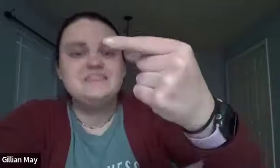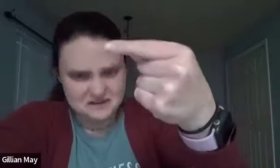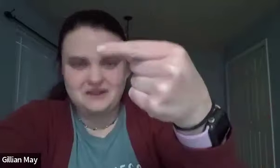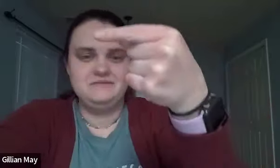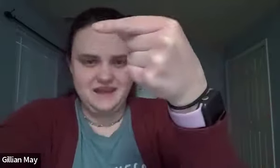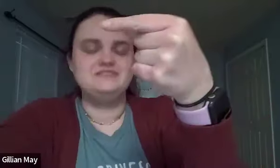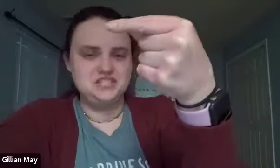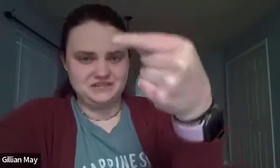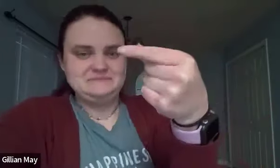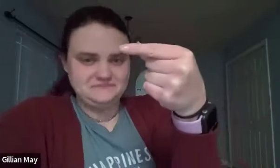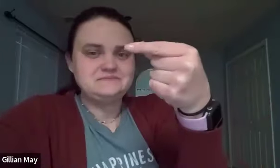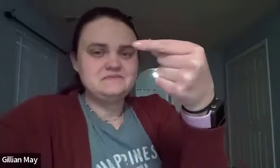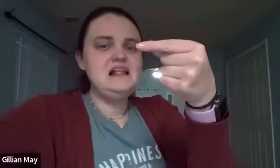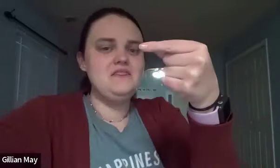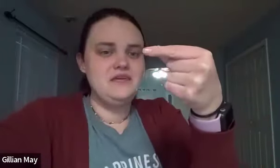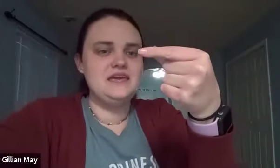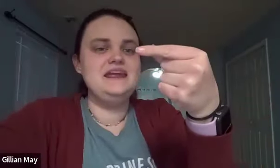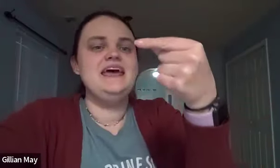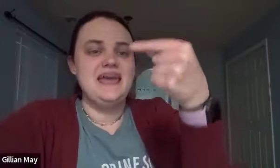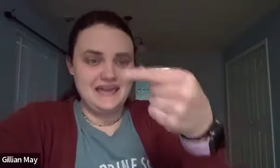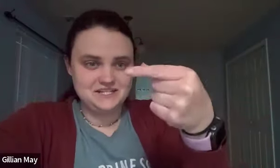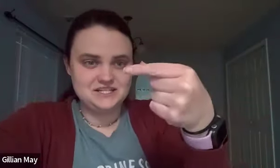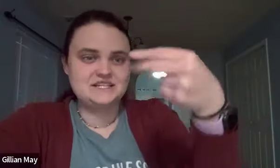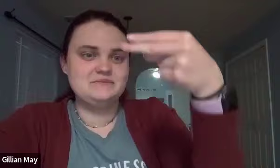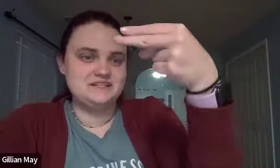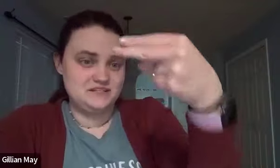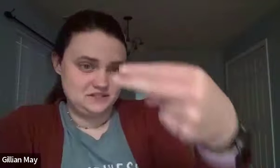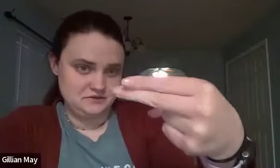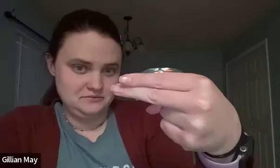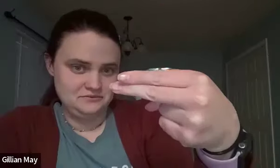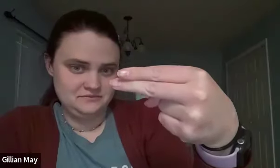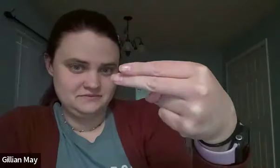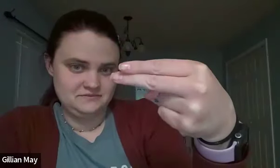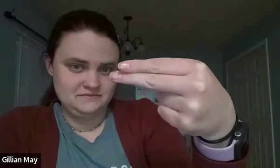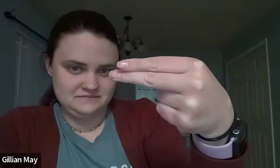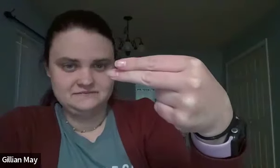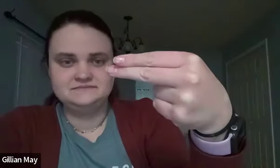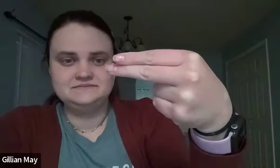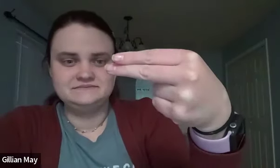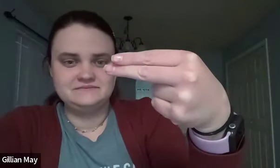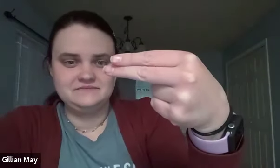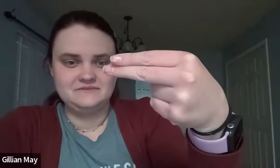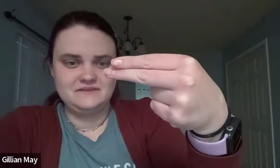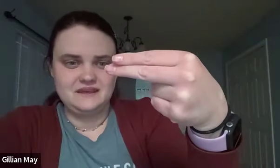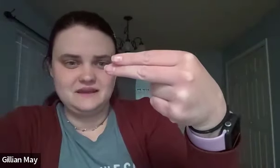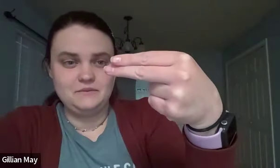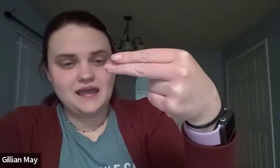There you go. Yeah, G. Then H is going to be 2. Then we